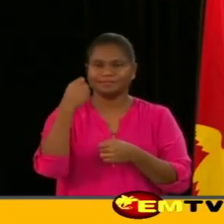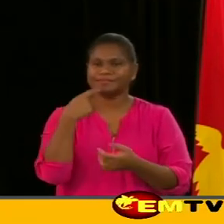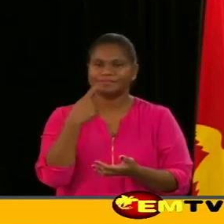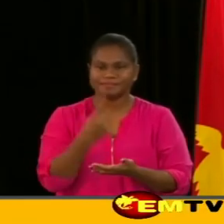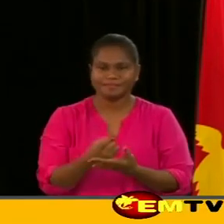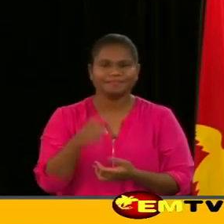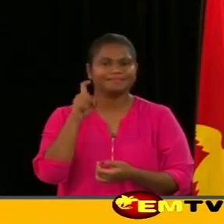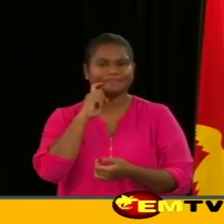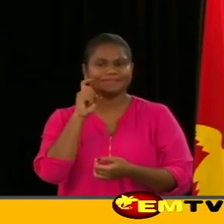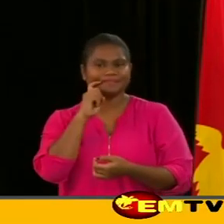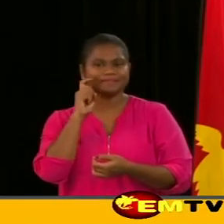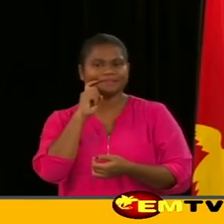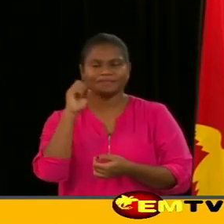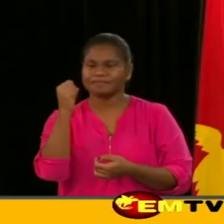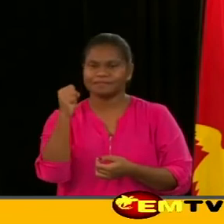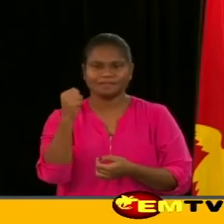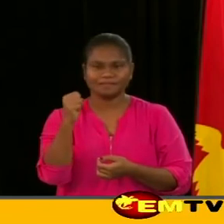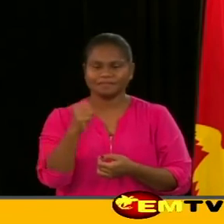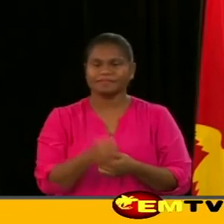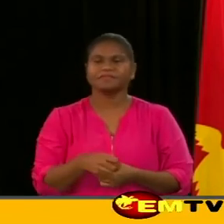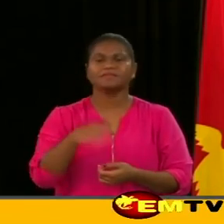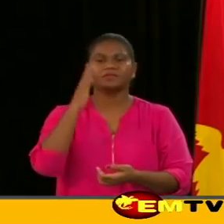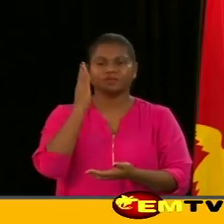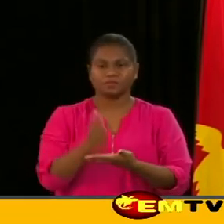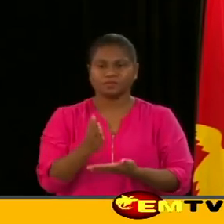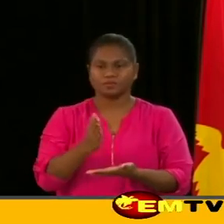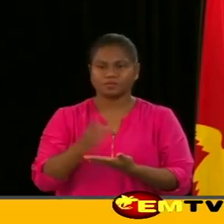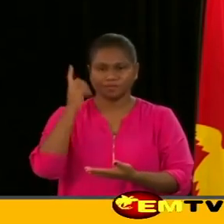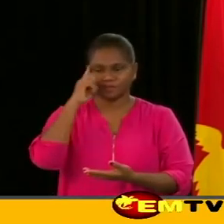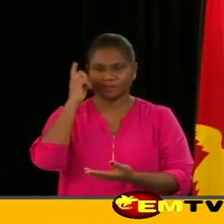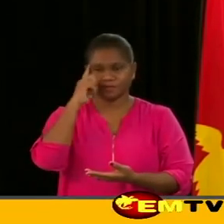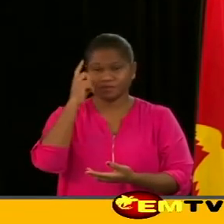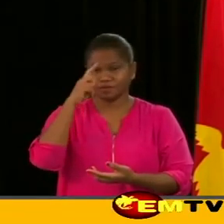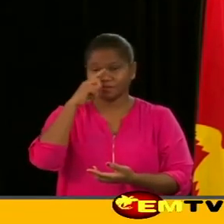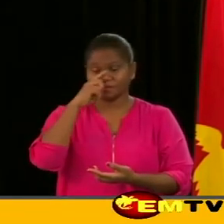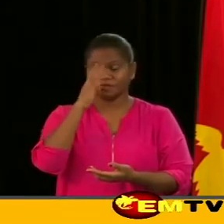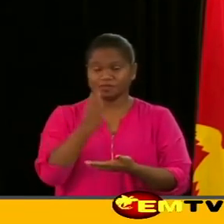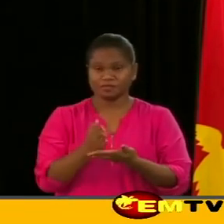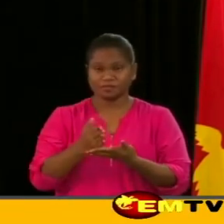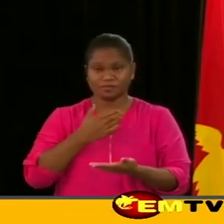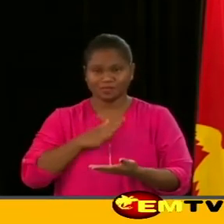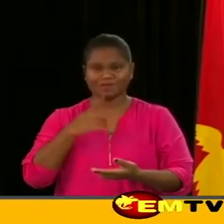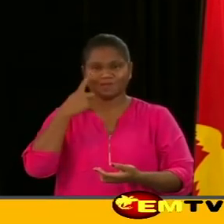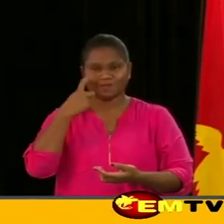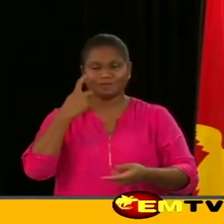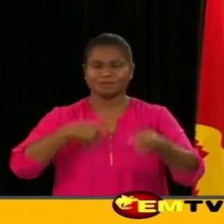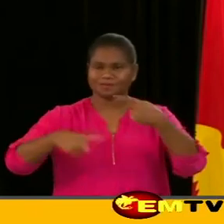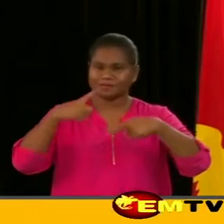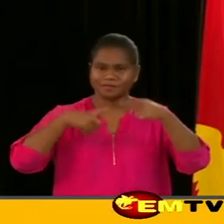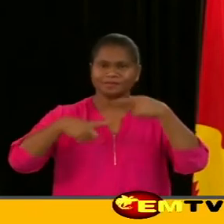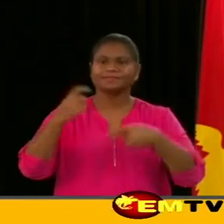not a play number. It's a number where serious things happen, and we want serious reporting. We're getting a lot of